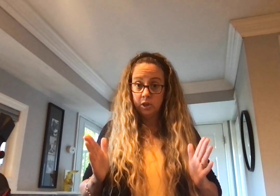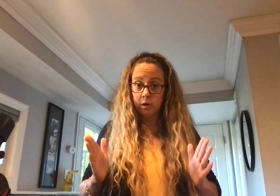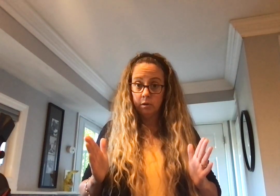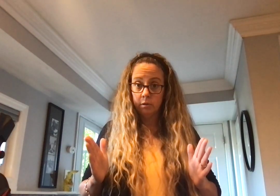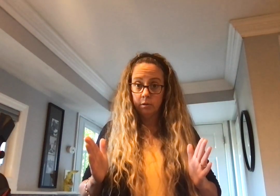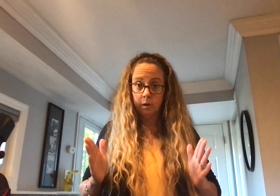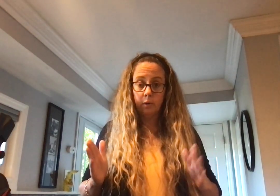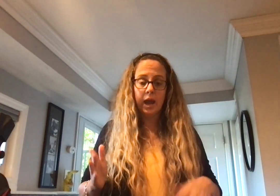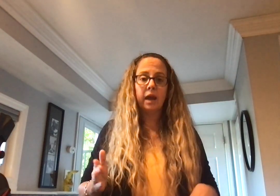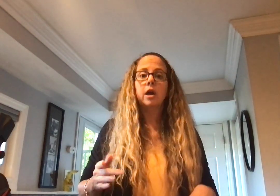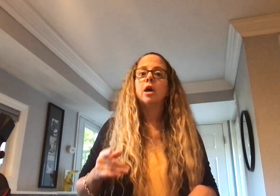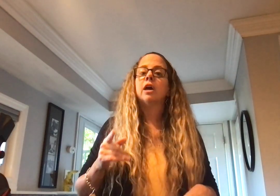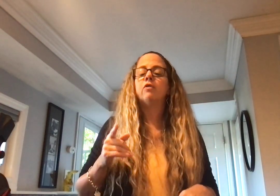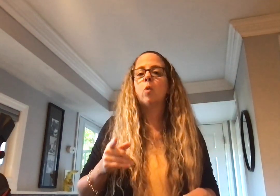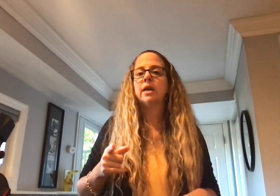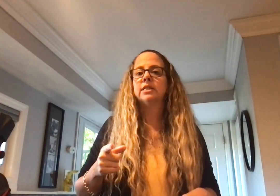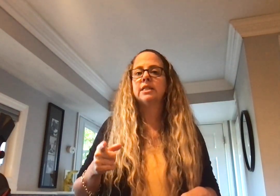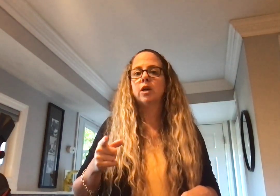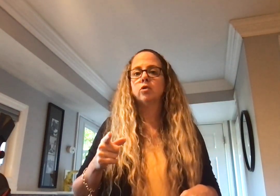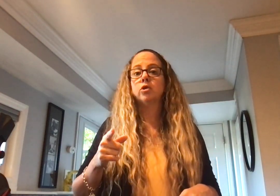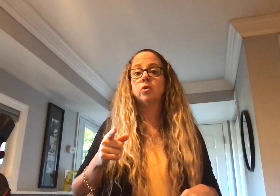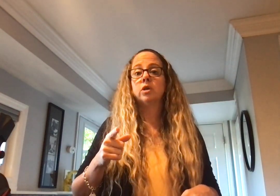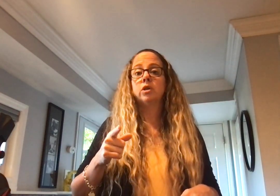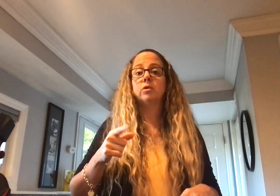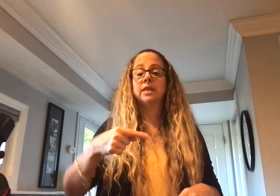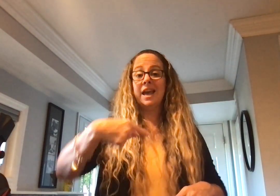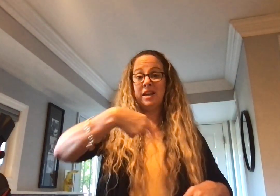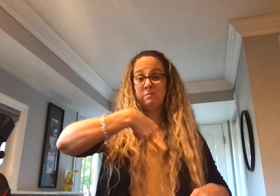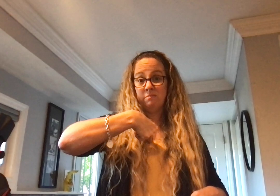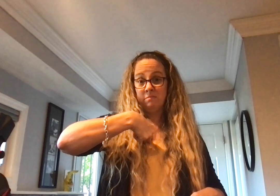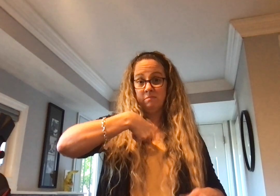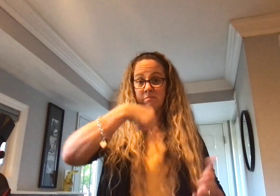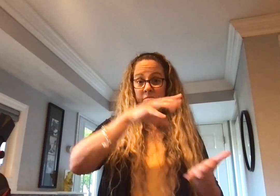teacher, okay? If you wanted to say you're a student, you'd say,